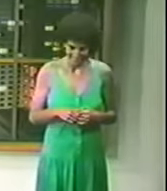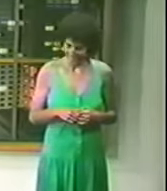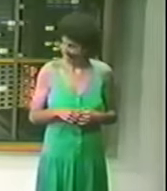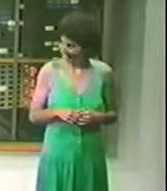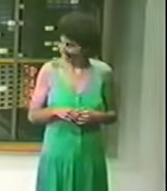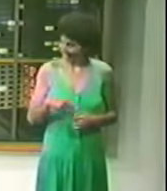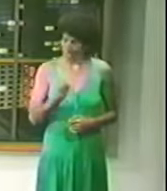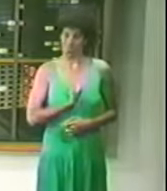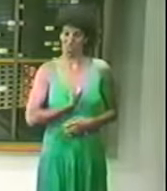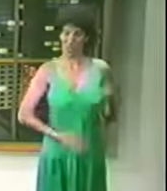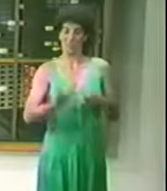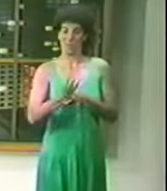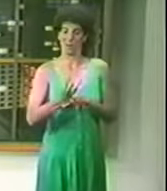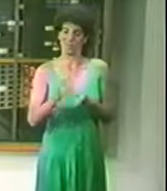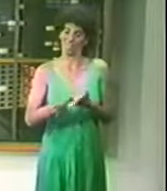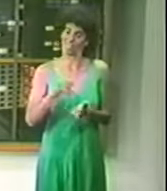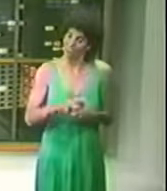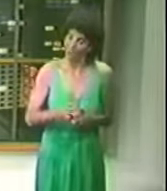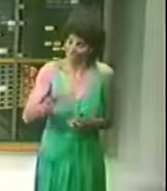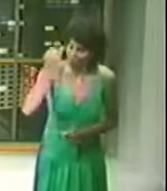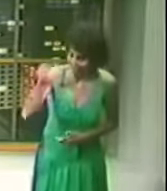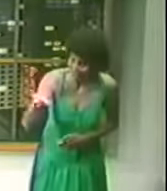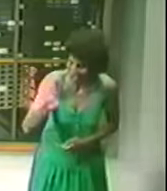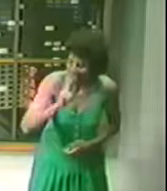I'm alone in the world. That's probably hard to imagine.